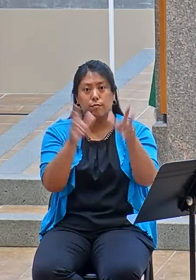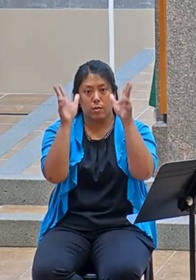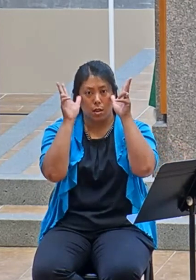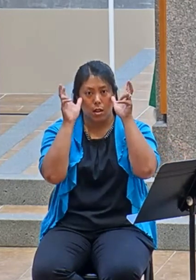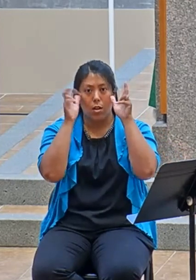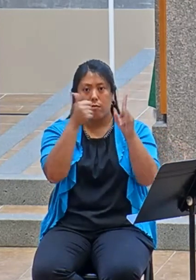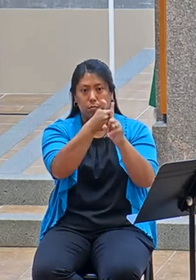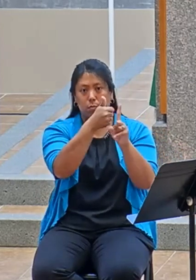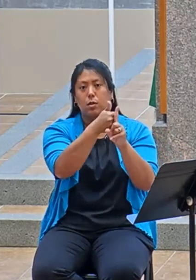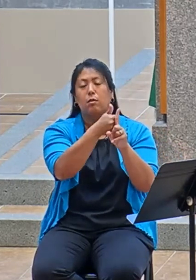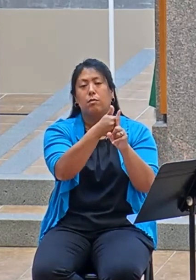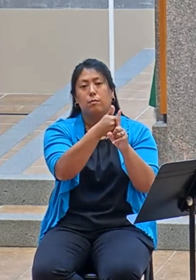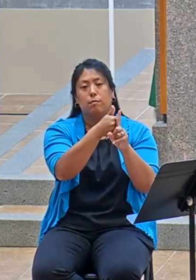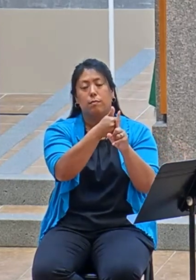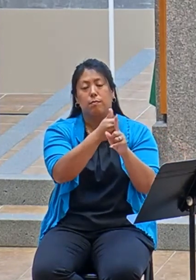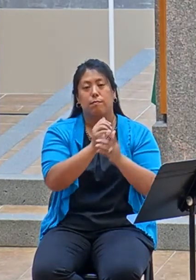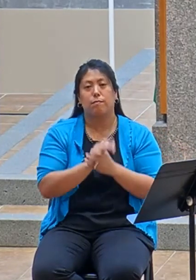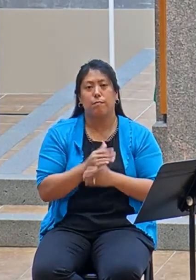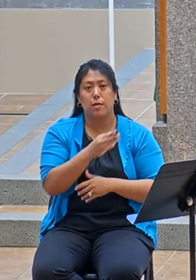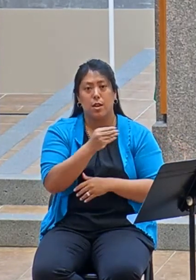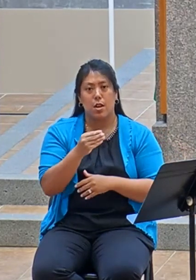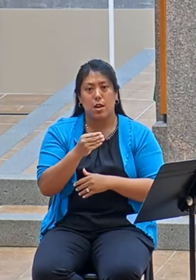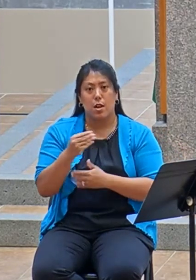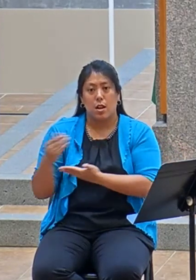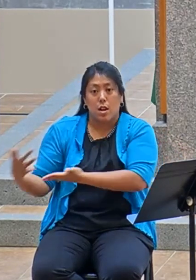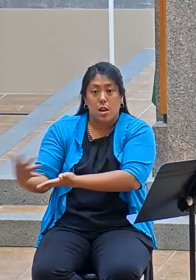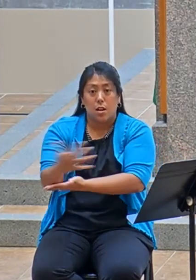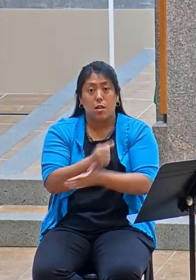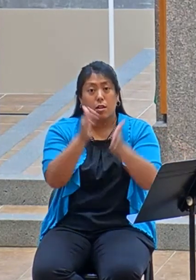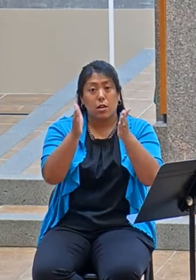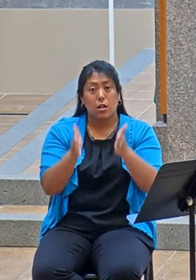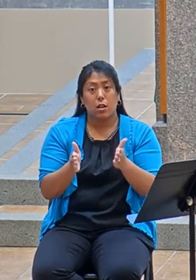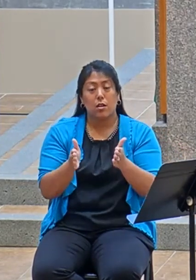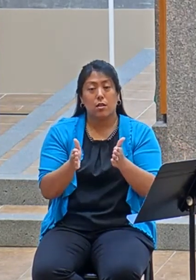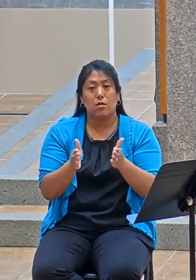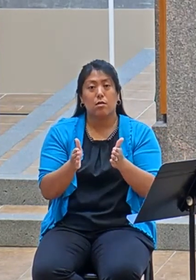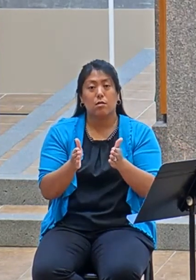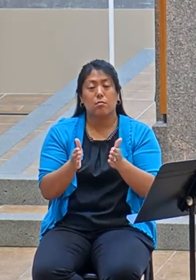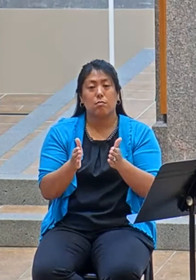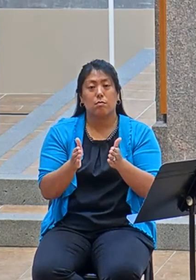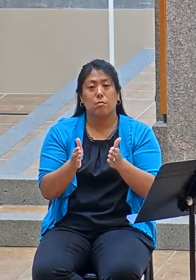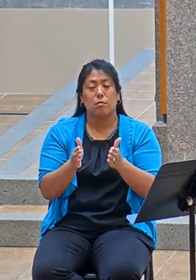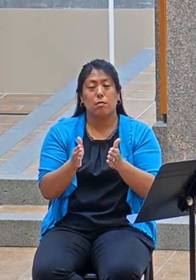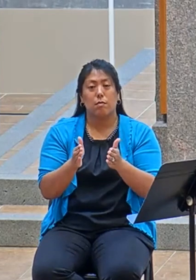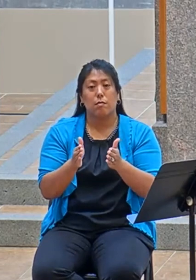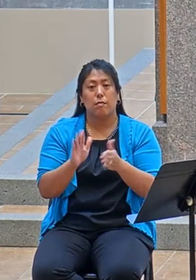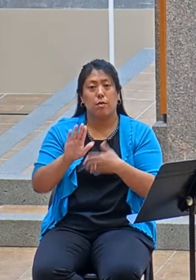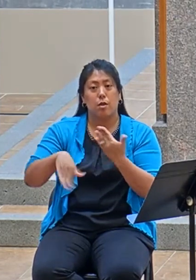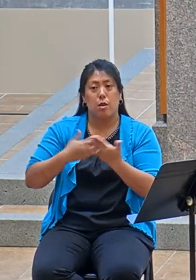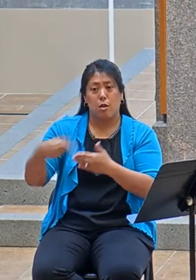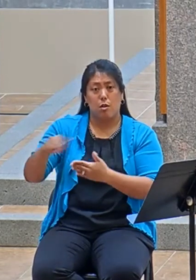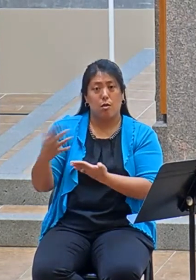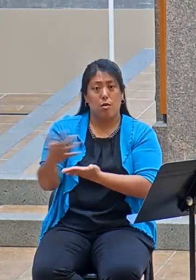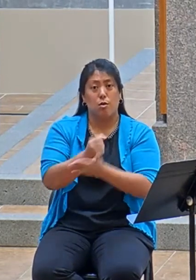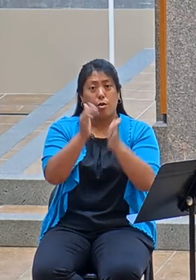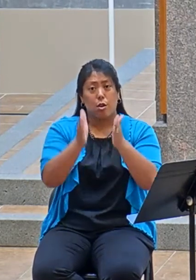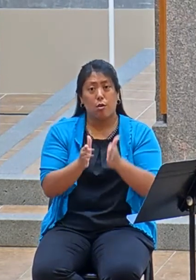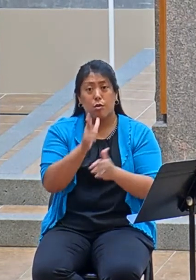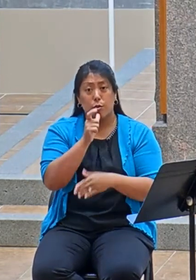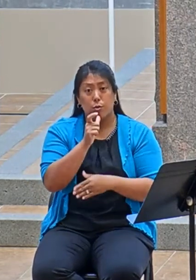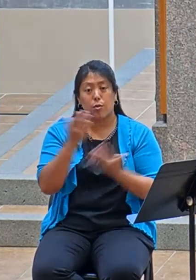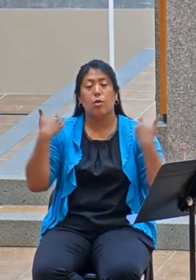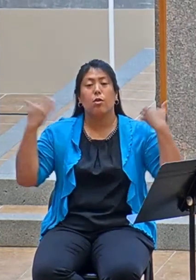devil. And the harvest is the end of the age. And the harvesters are